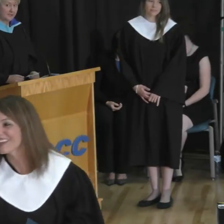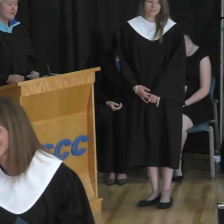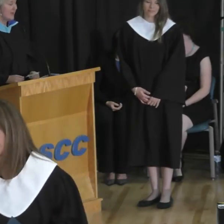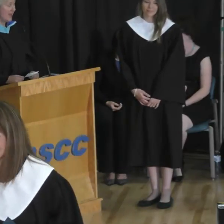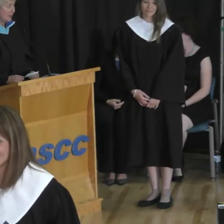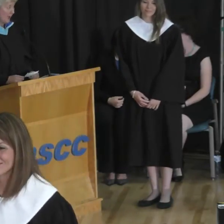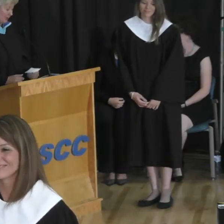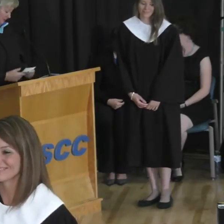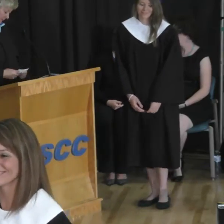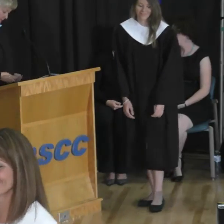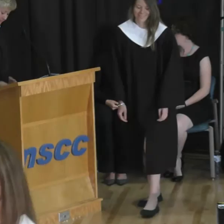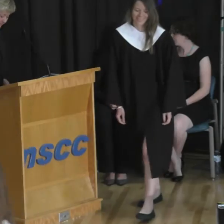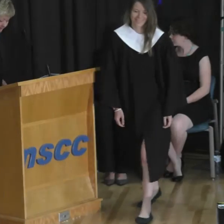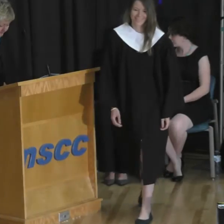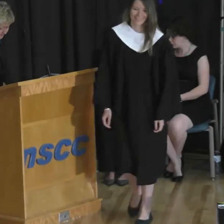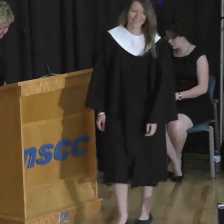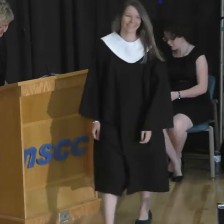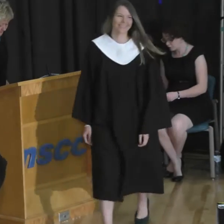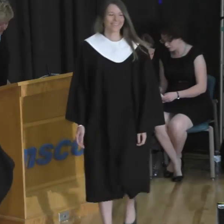Caitlin Atwell.